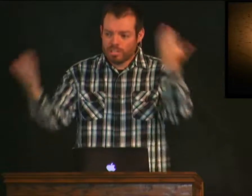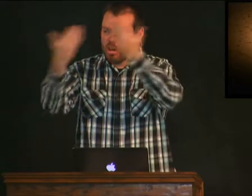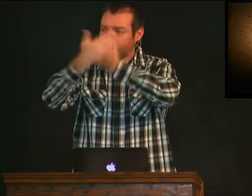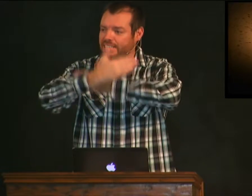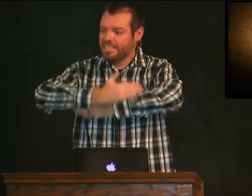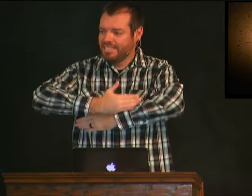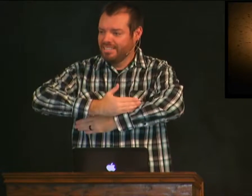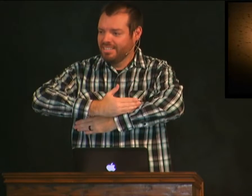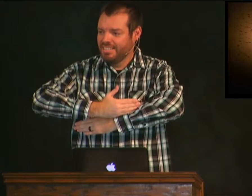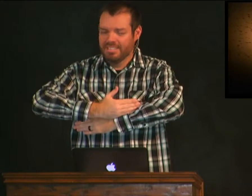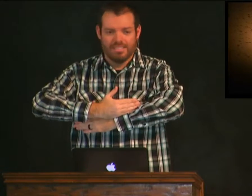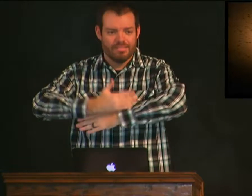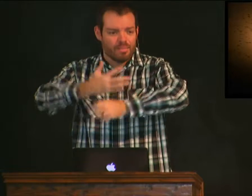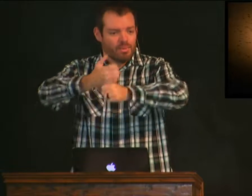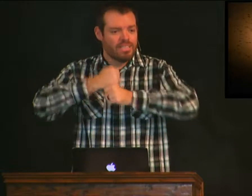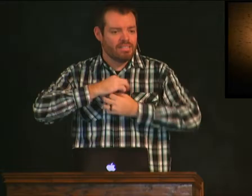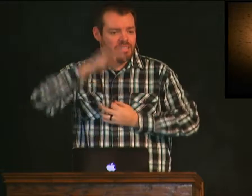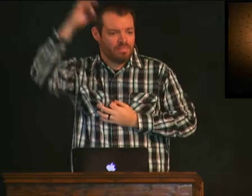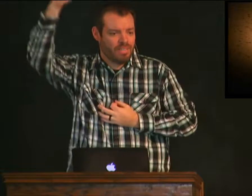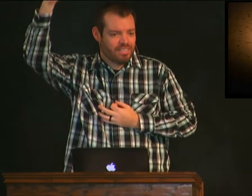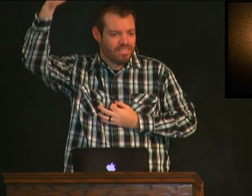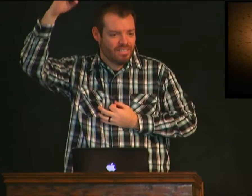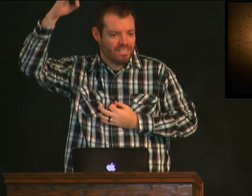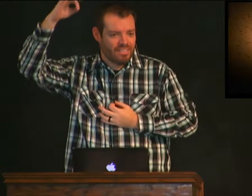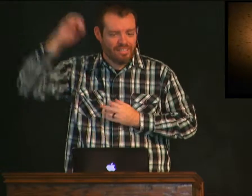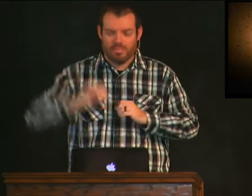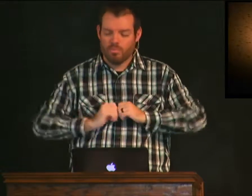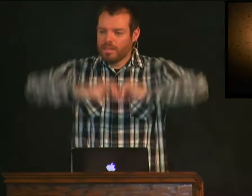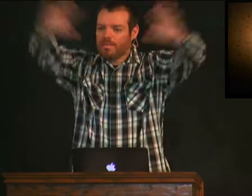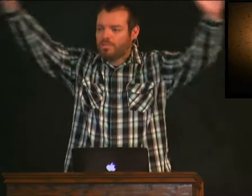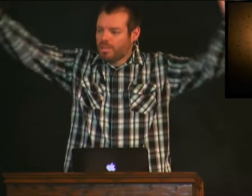We were in darkness, but we see the Spirit.